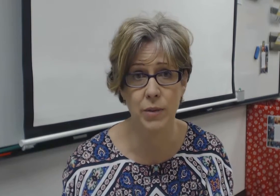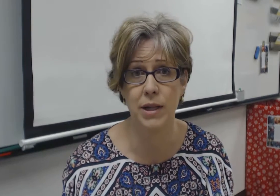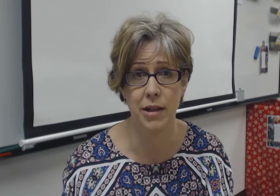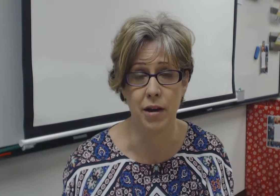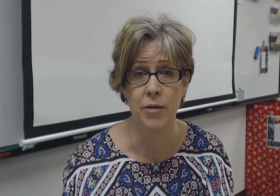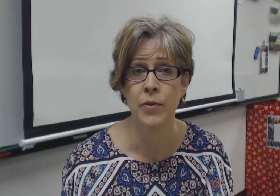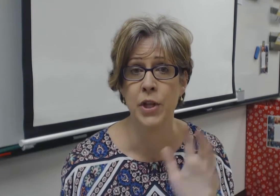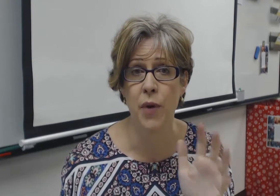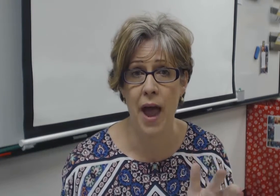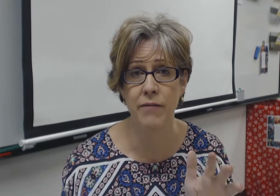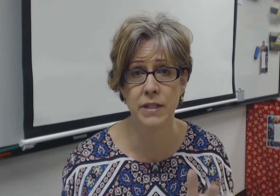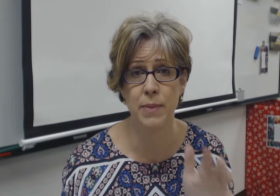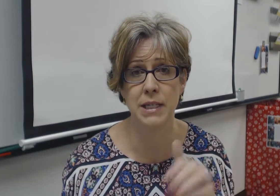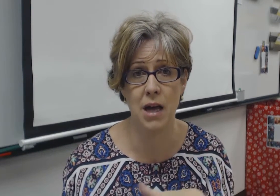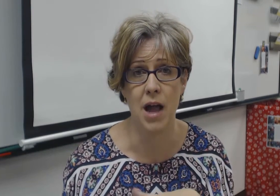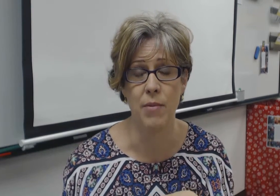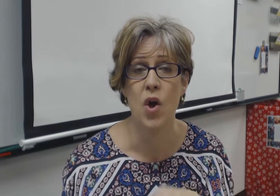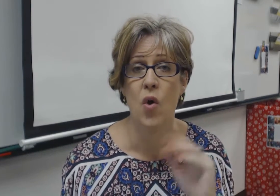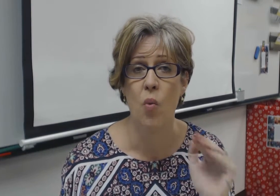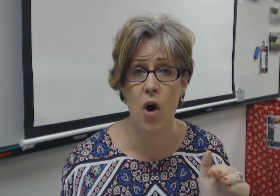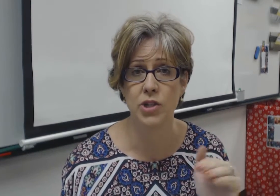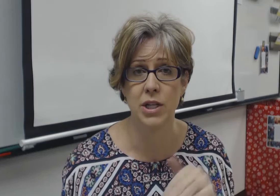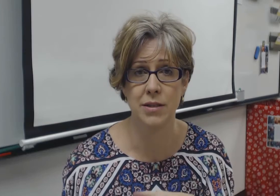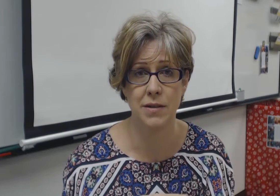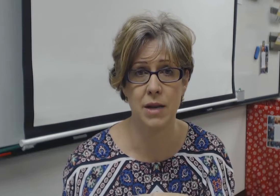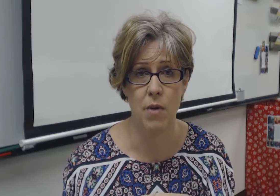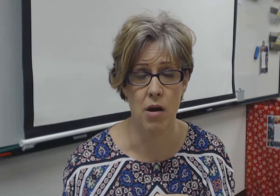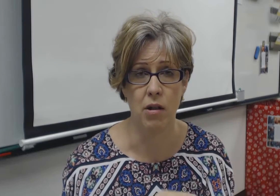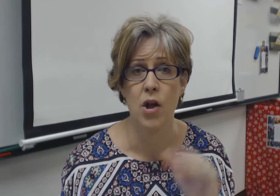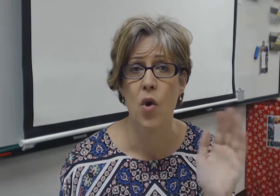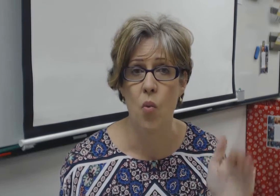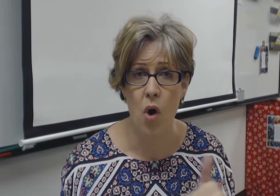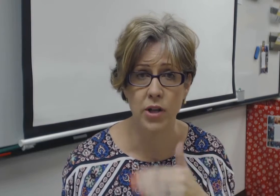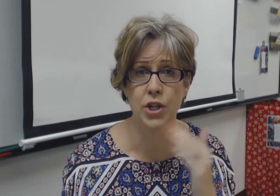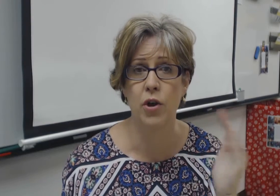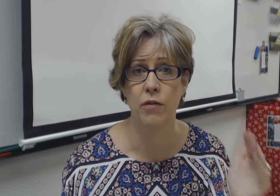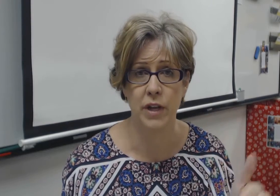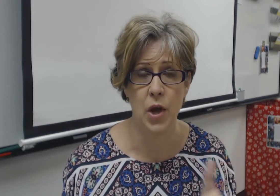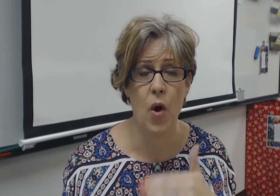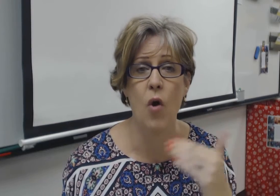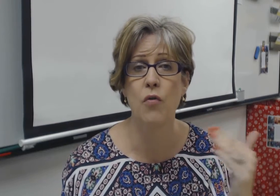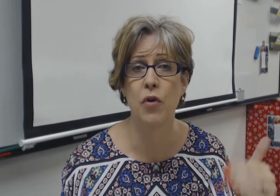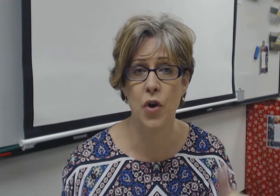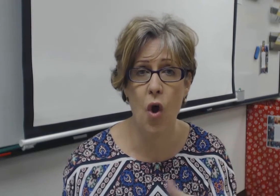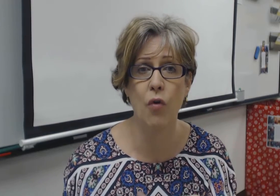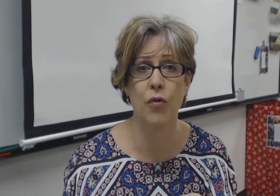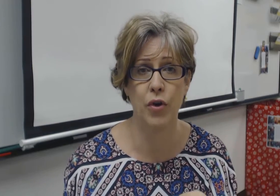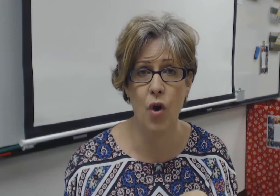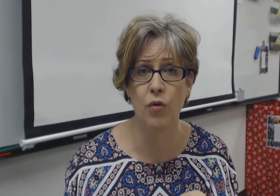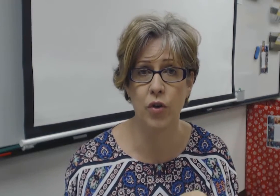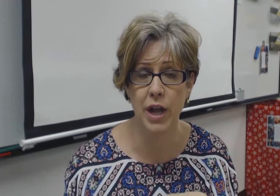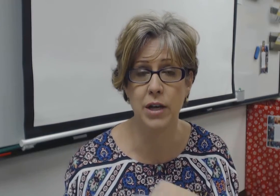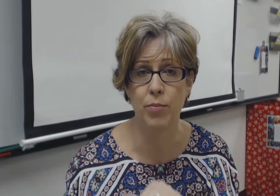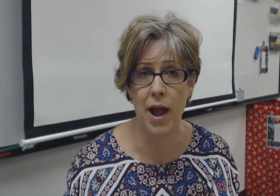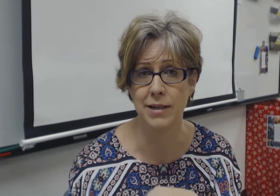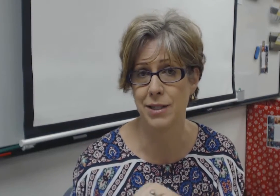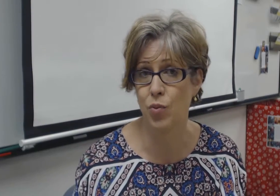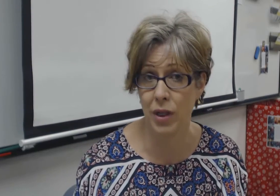be clear. You have to spend time watching the sign model, watching her video over and over and over again to practice with